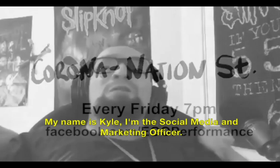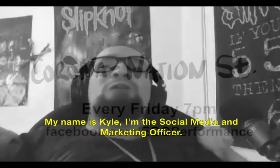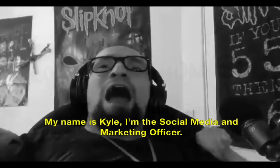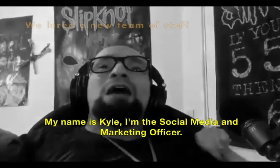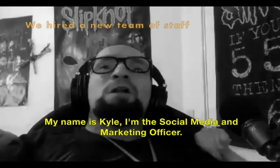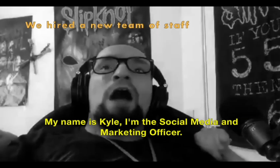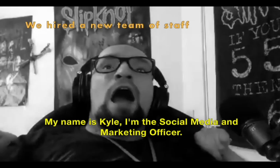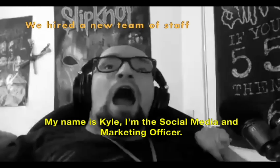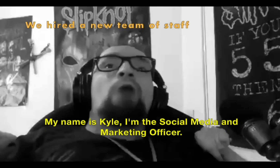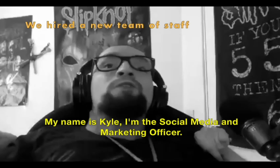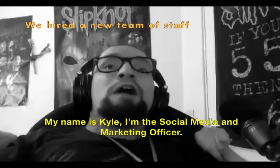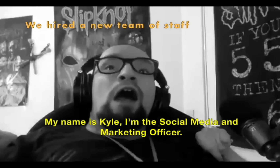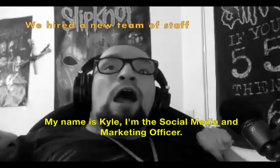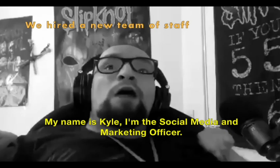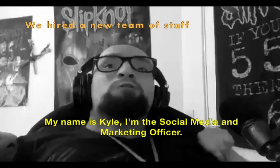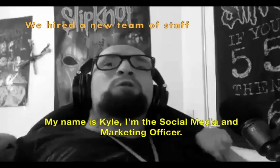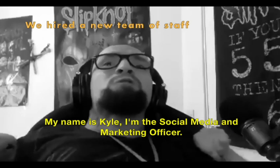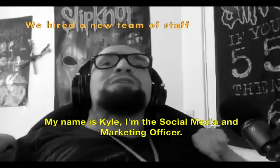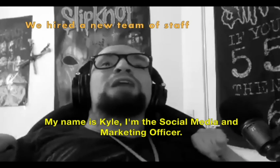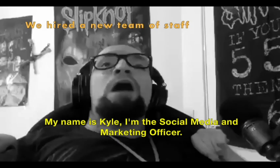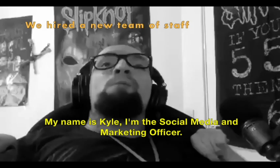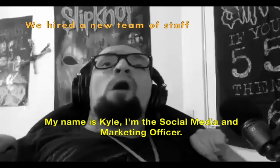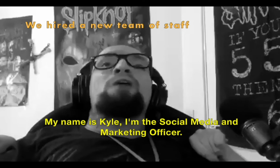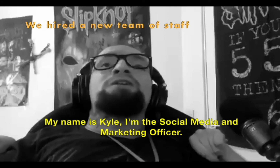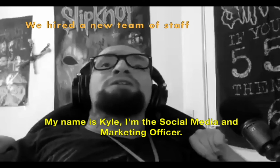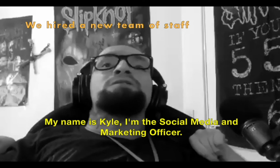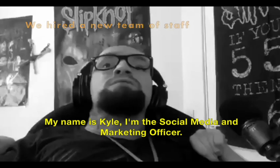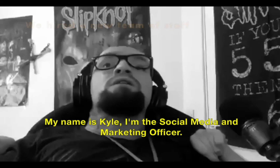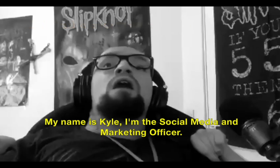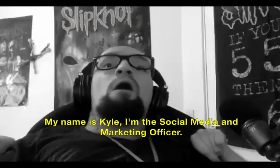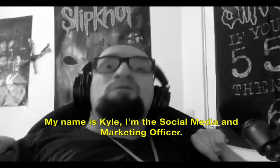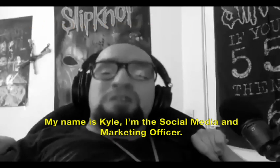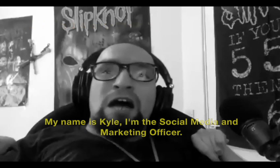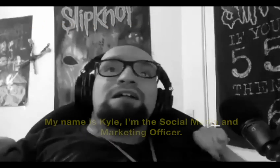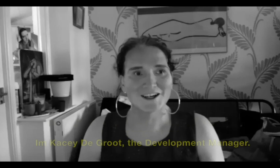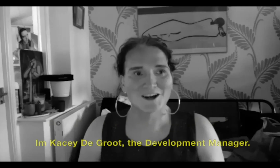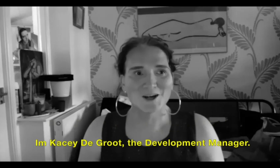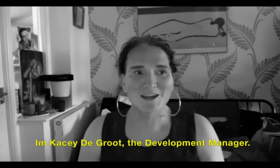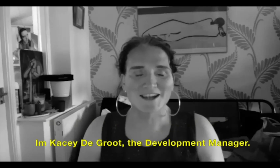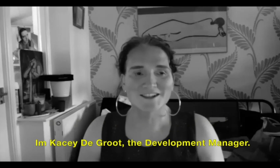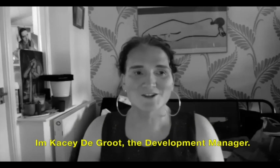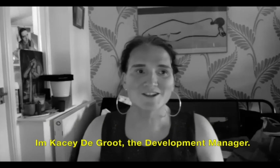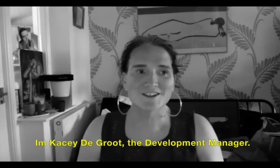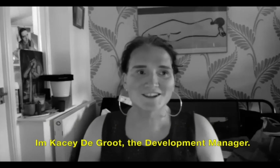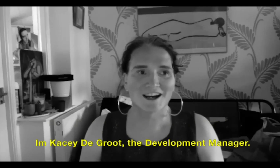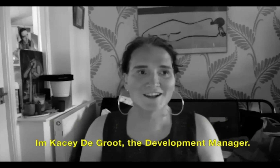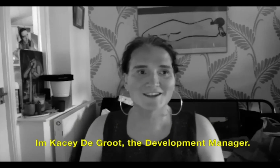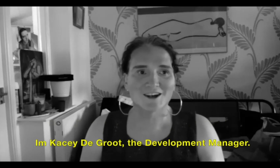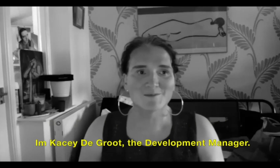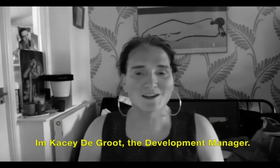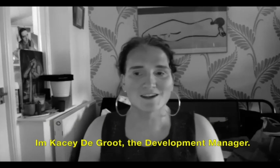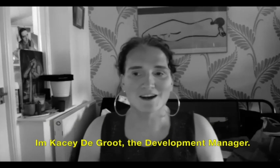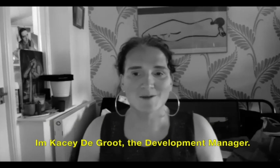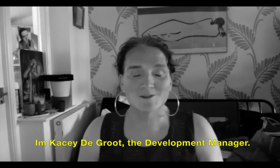My name's Kyle. I'm the social media and marketing officer. I'm Casey de Groot and